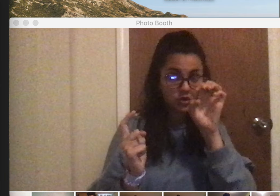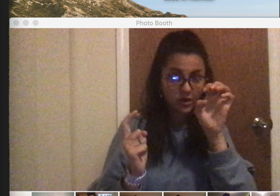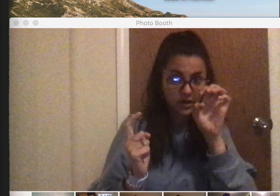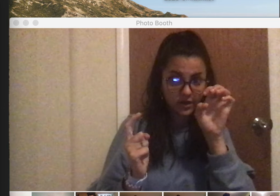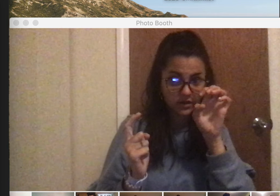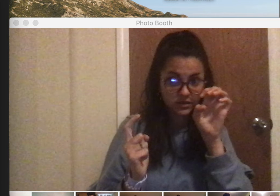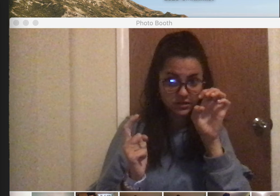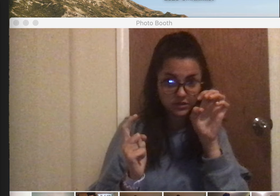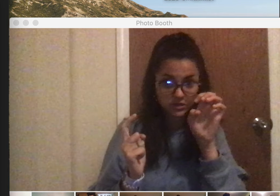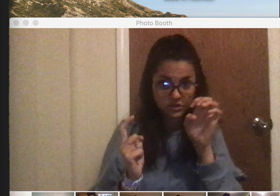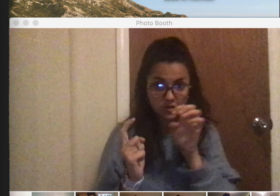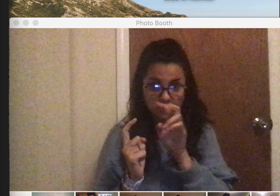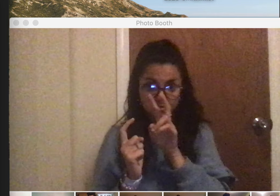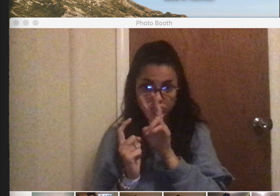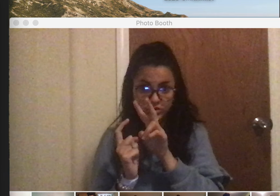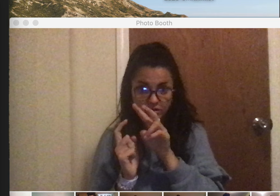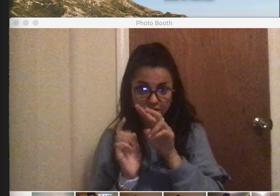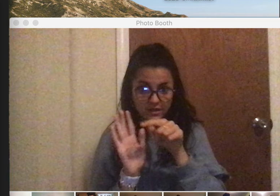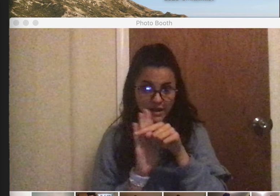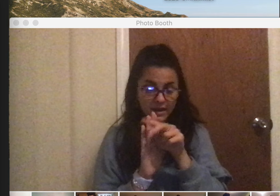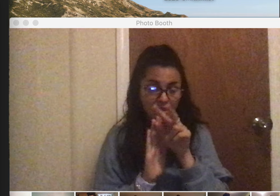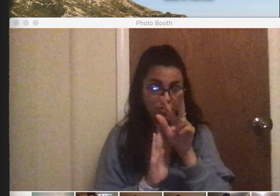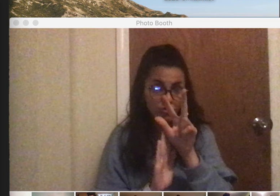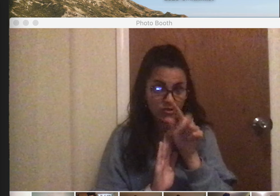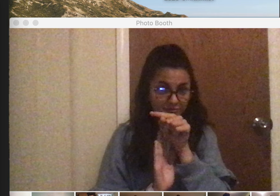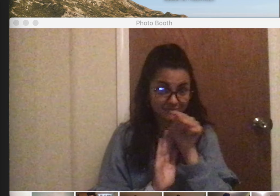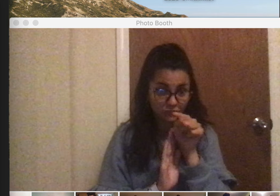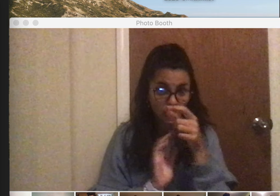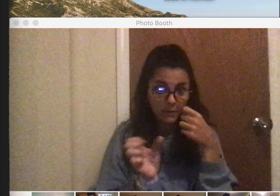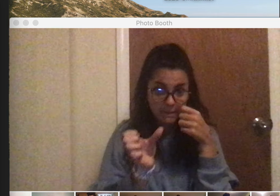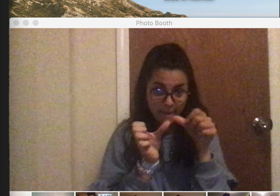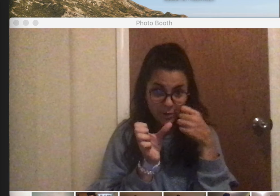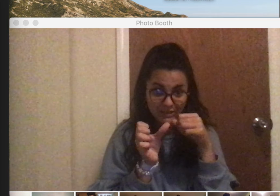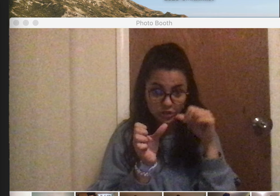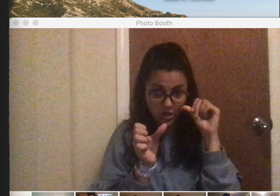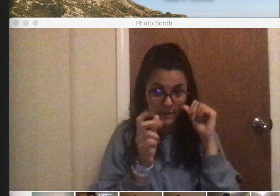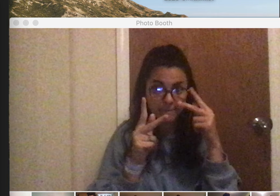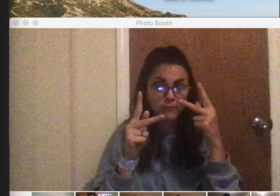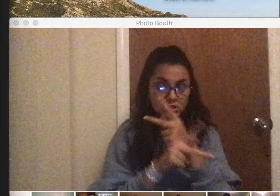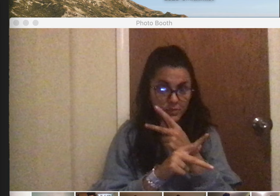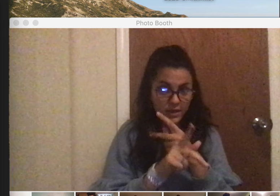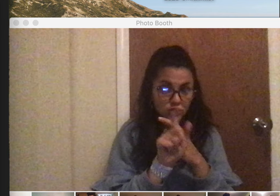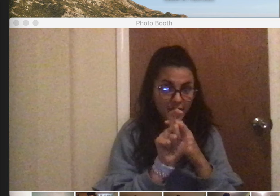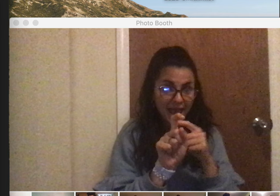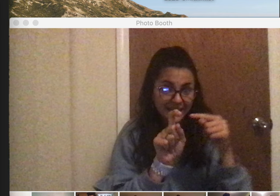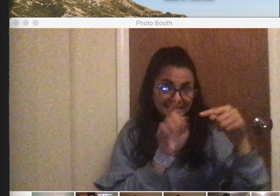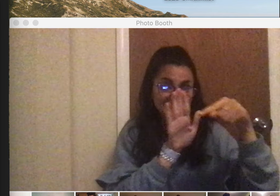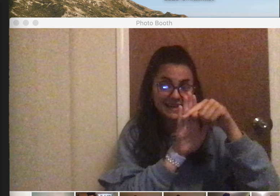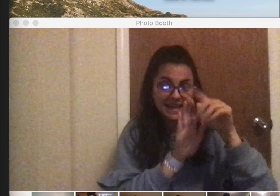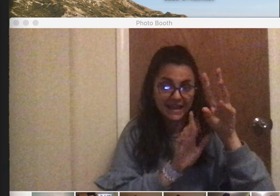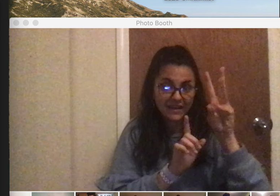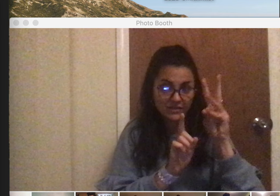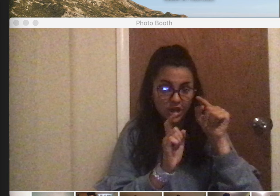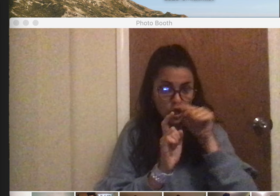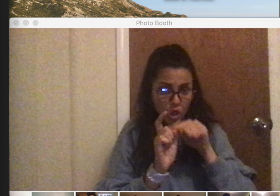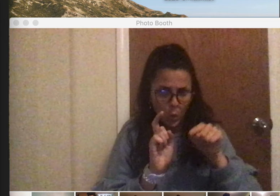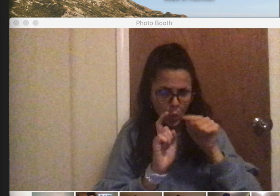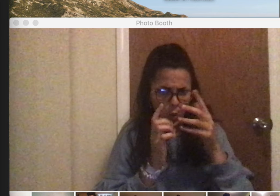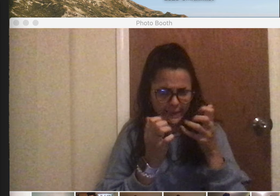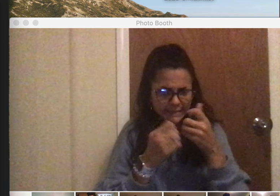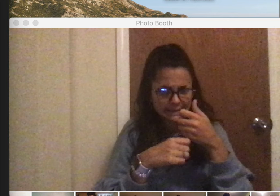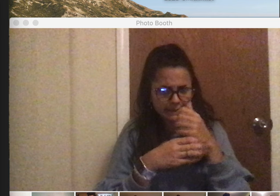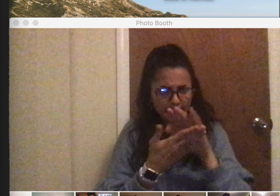negative 6. And now we want to make this positive. So it's in the bottom.